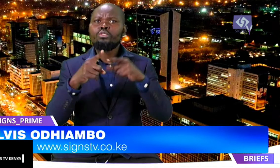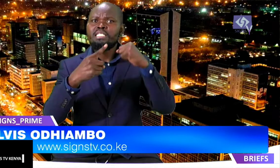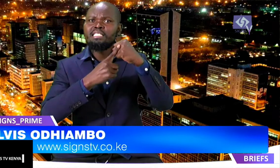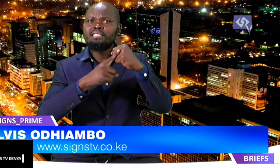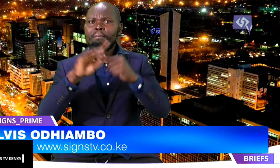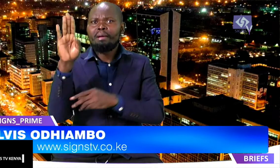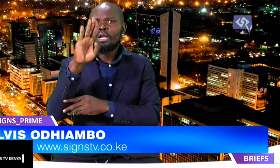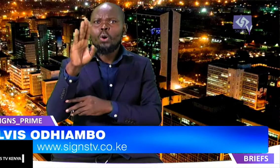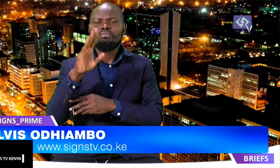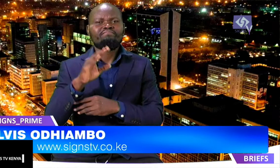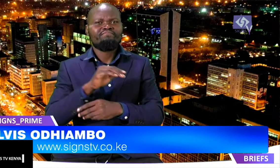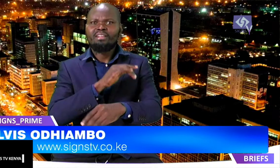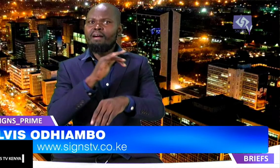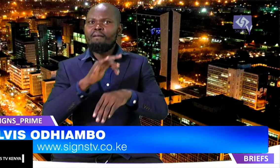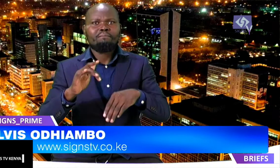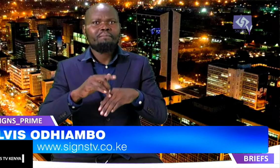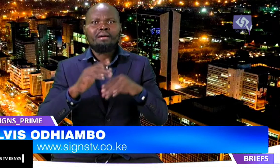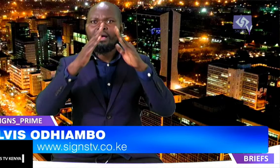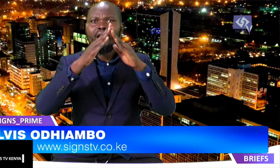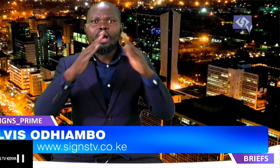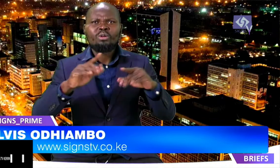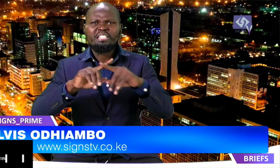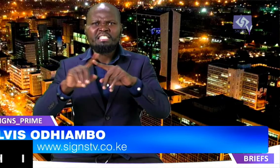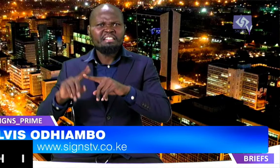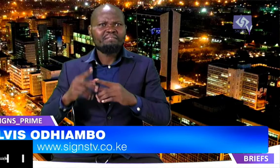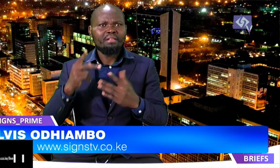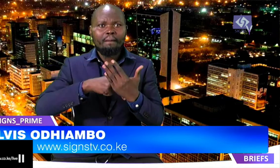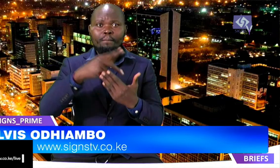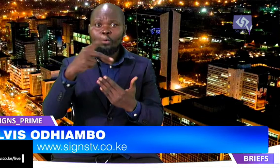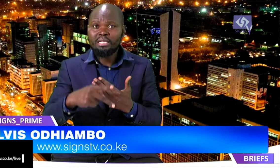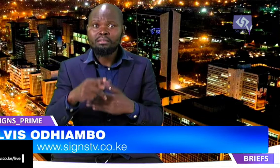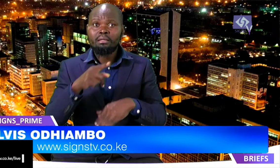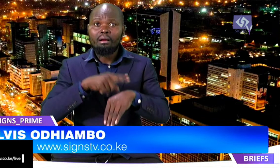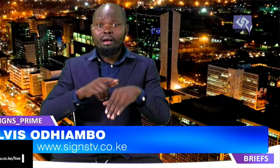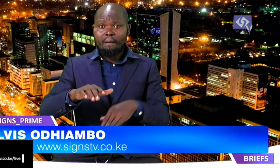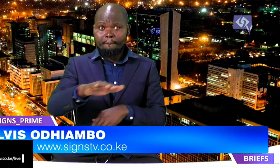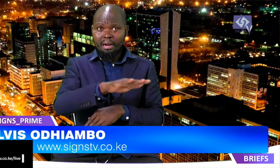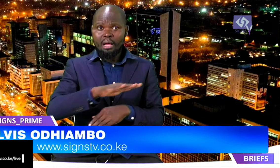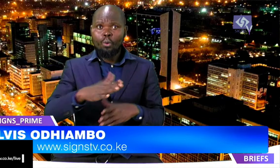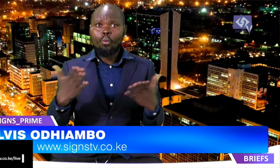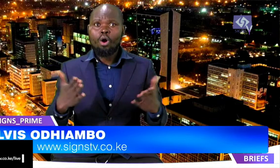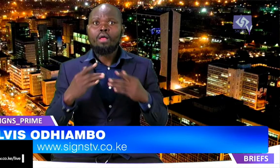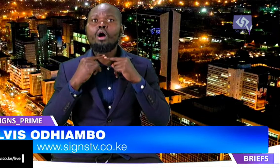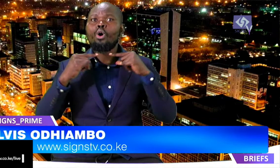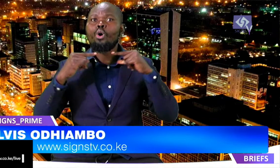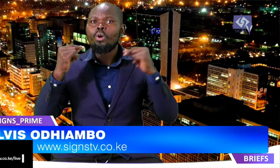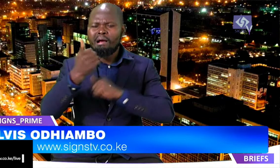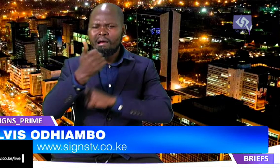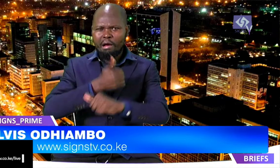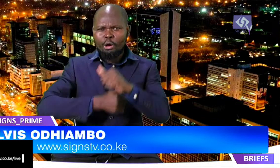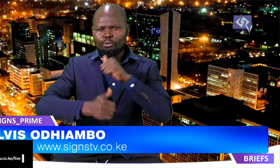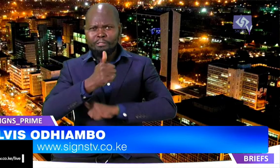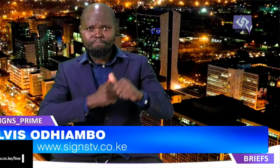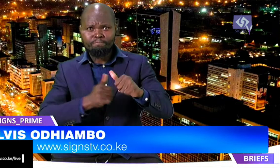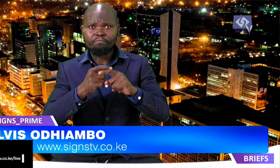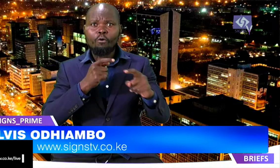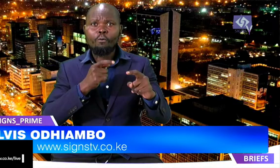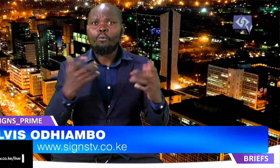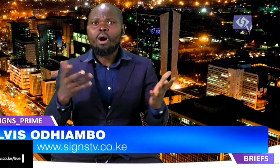419.84 billion shillings and the 6 billion shillings affordable housing Patox project. Accompanied by his host of